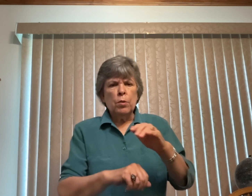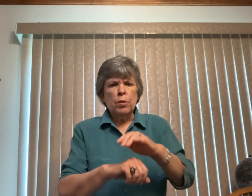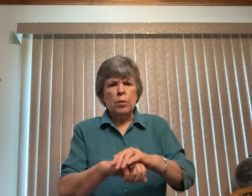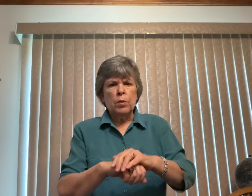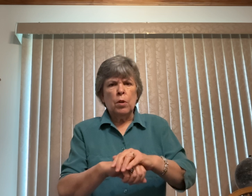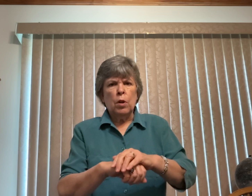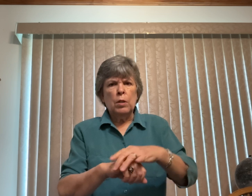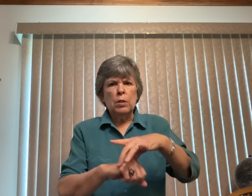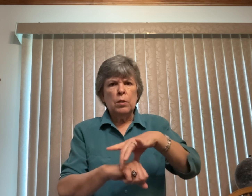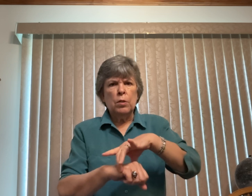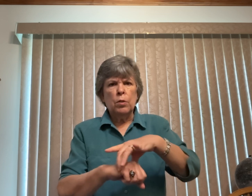earth